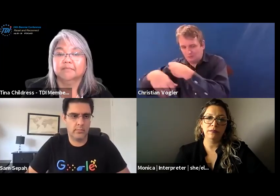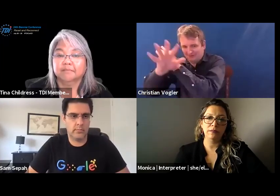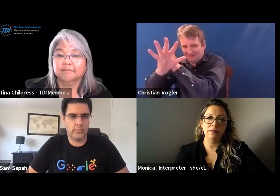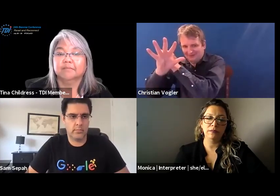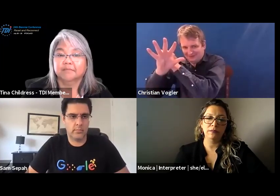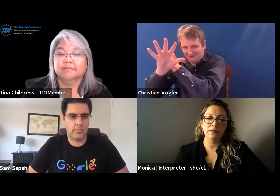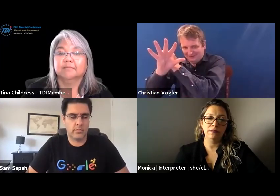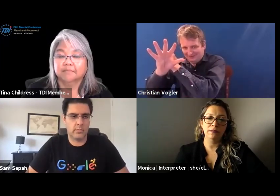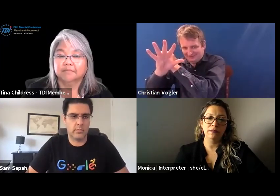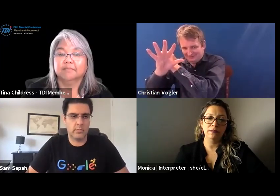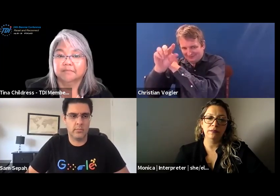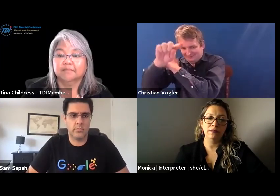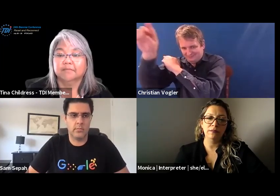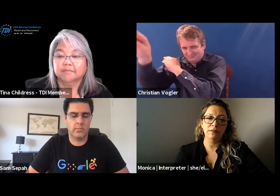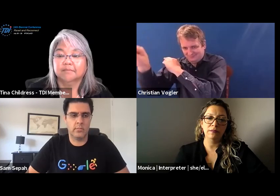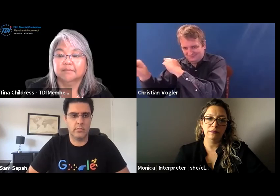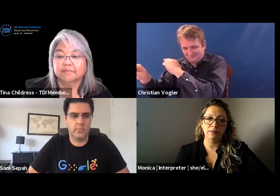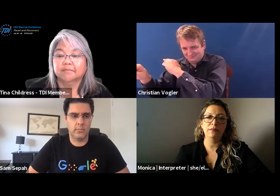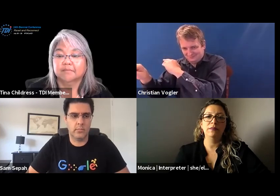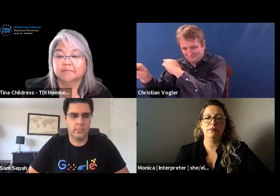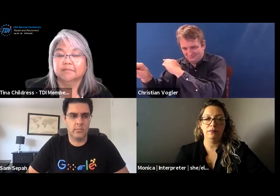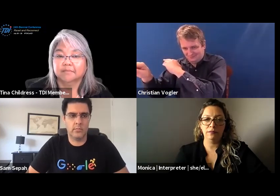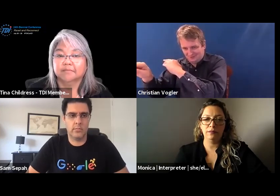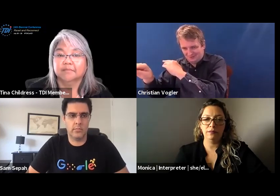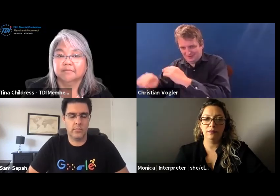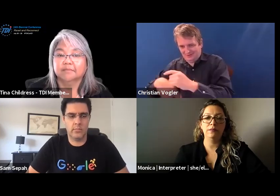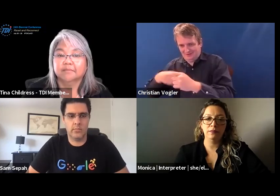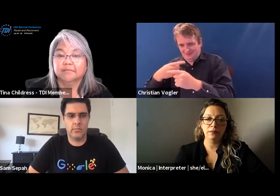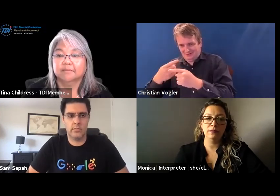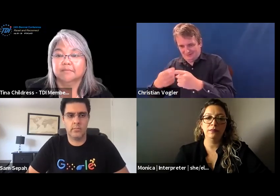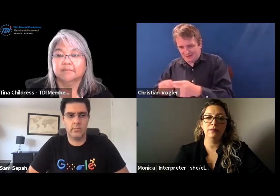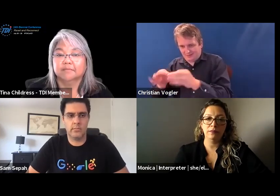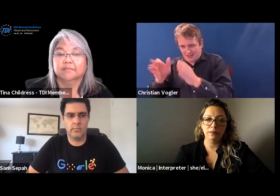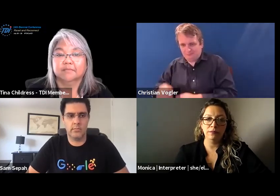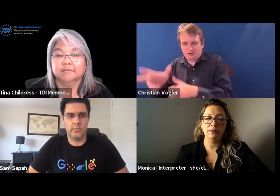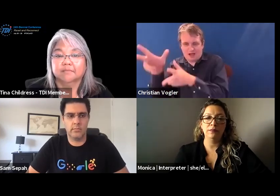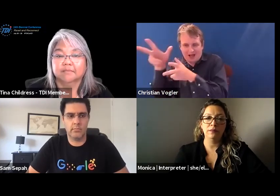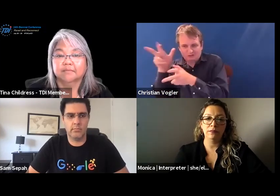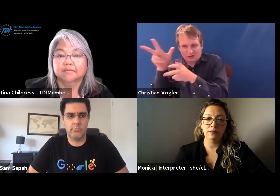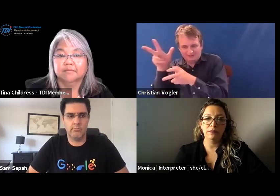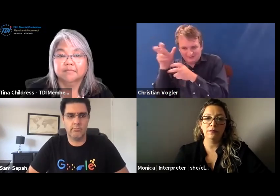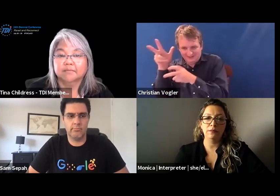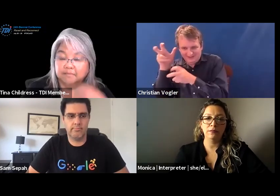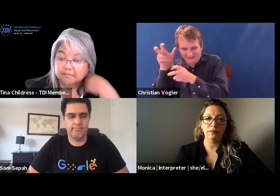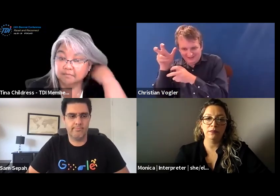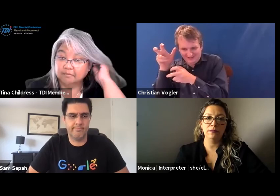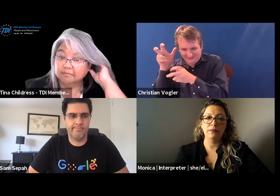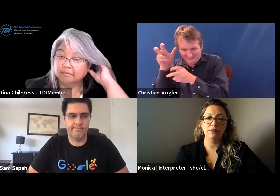delay, which matches up with the video better, actually, with the captioning. And then the